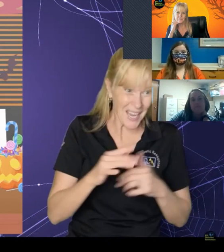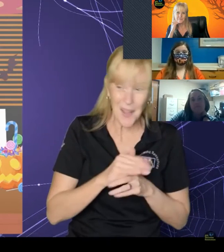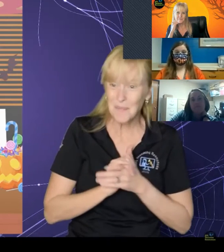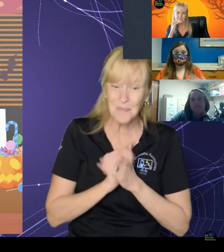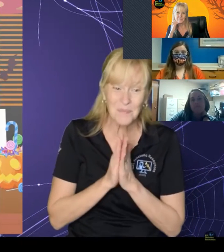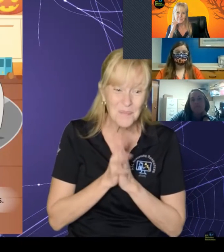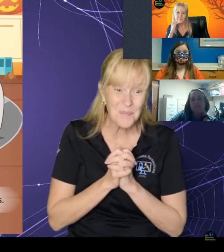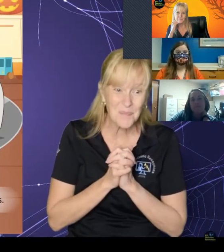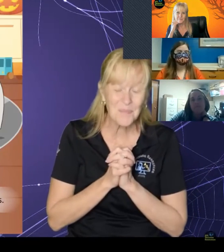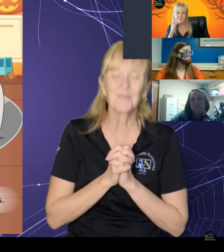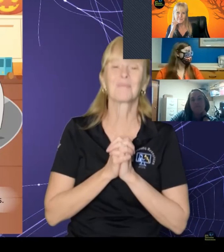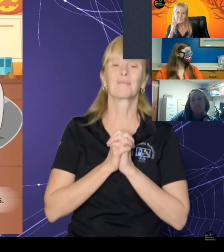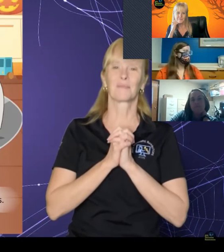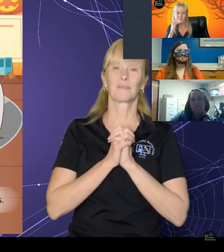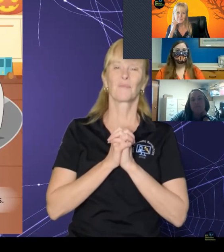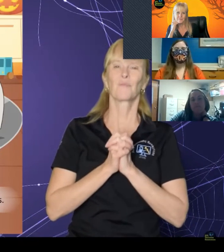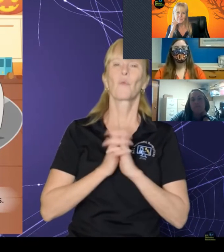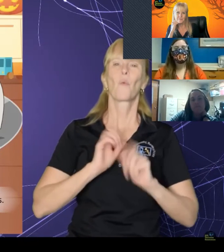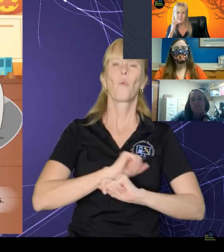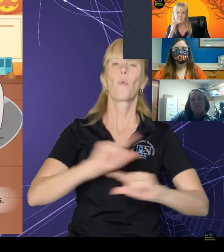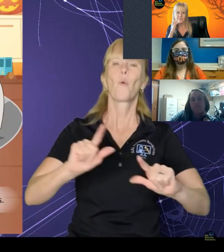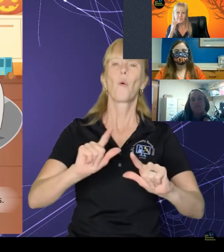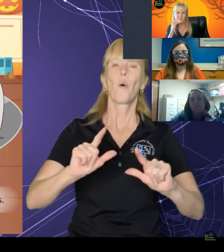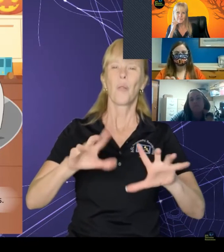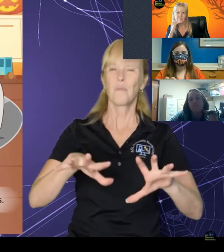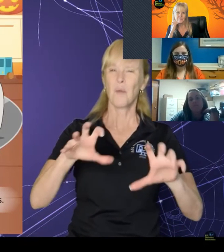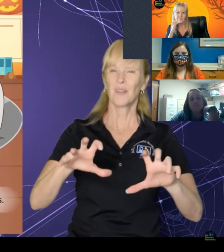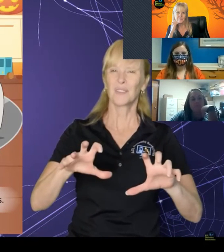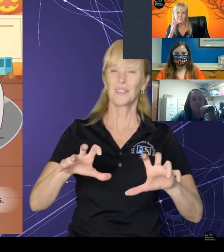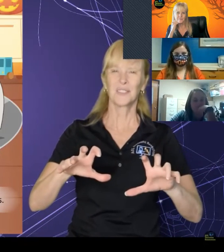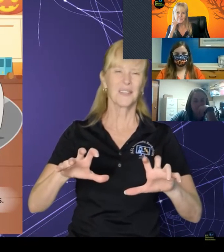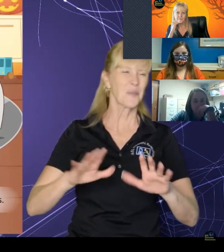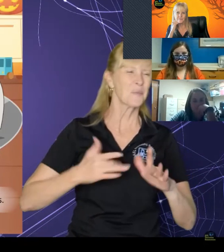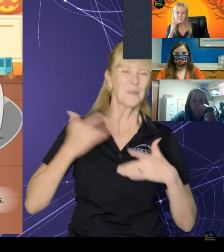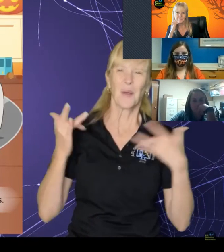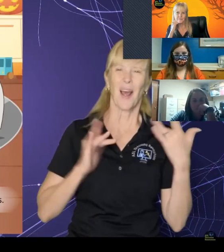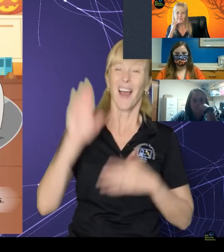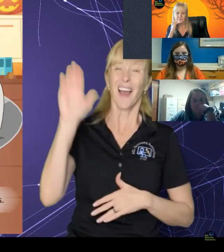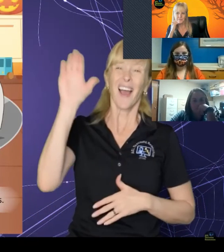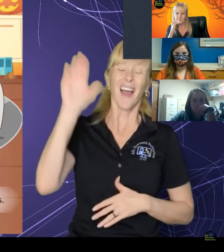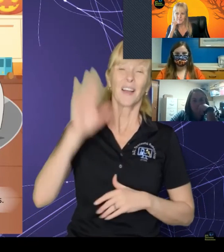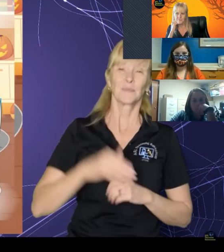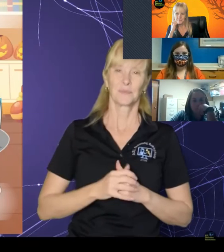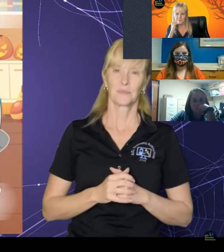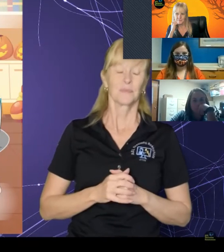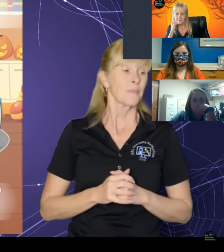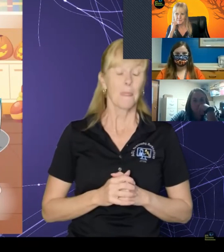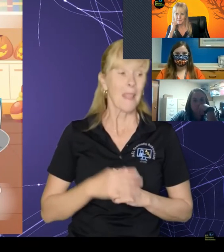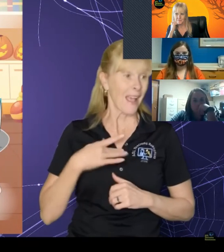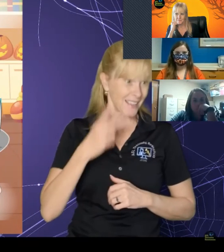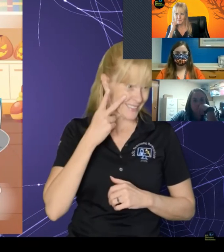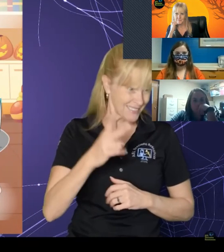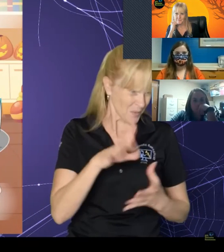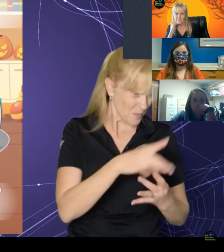today? All the little monsters enthusiastically raised their hands. I